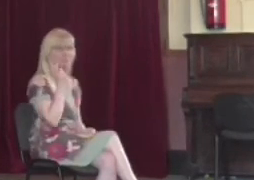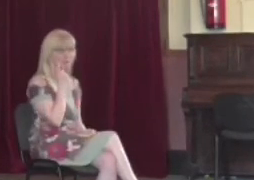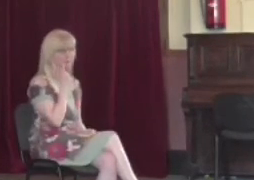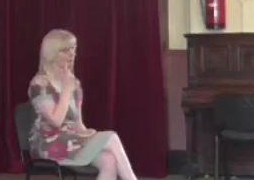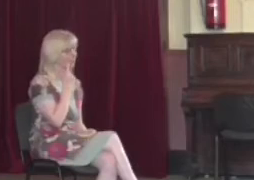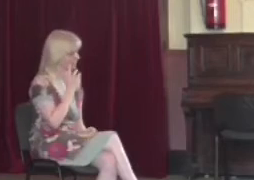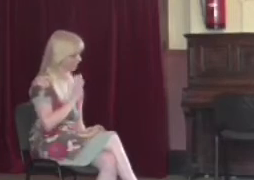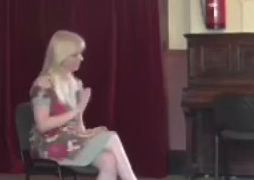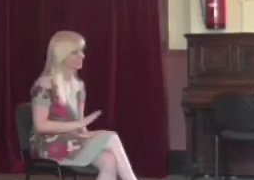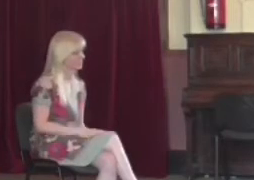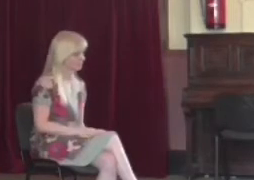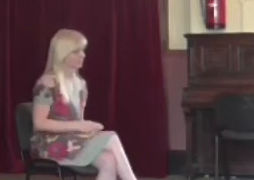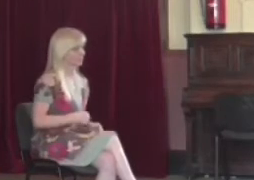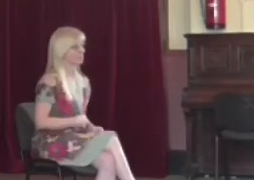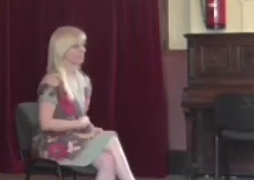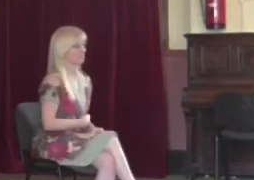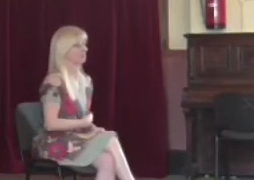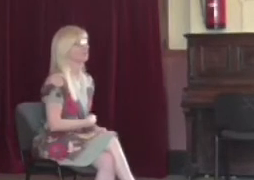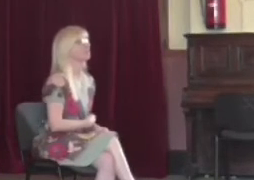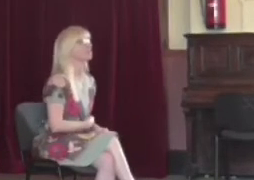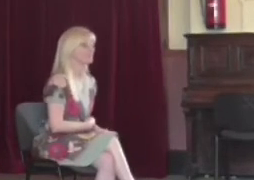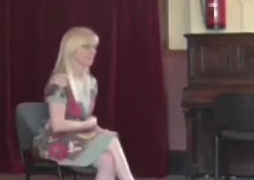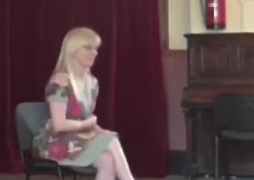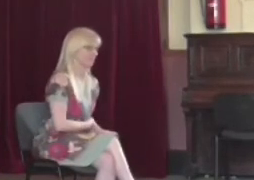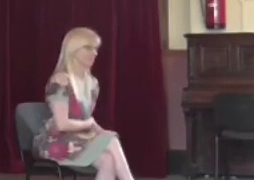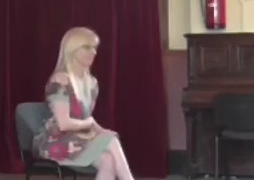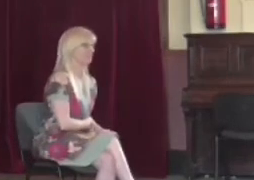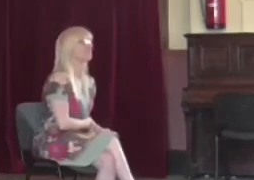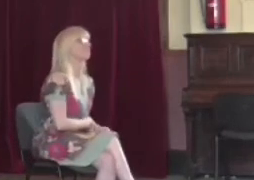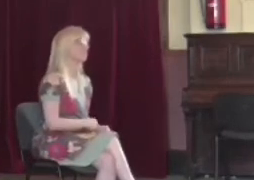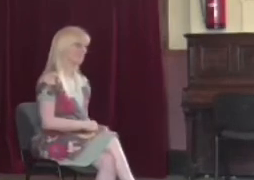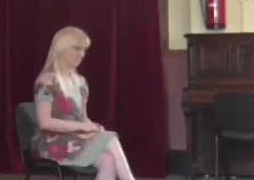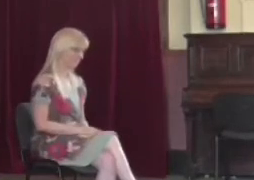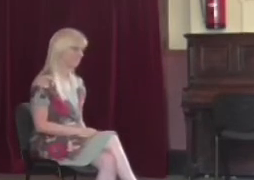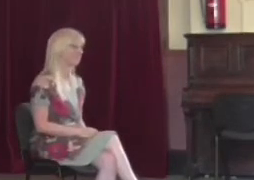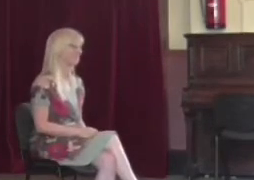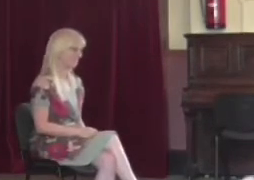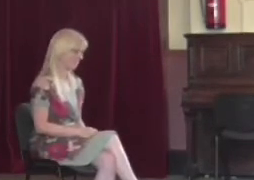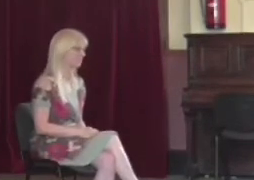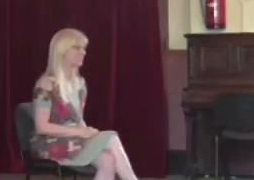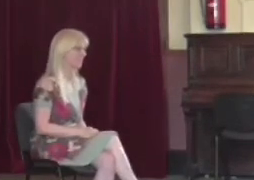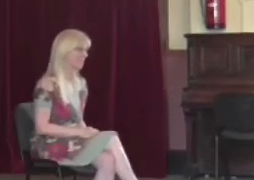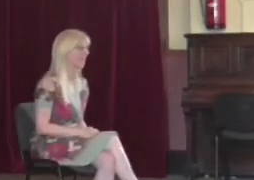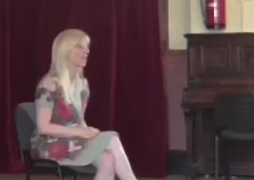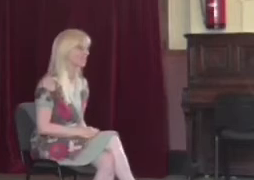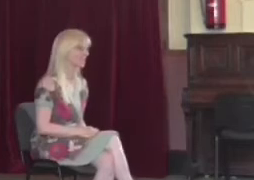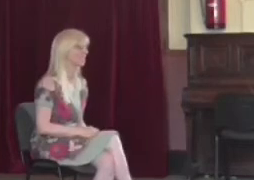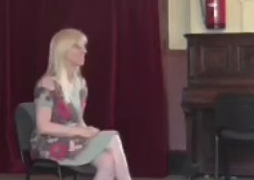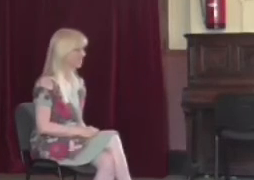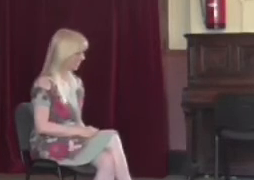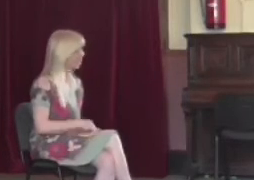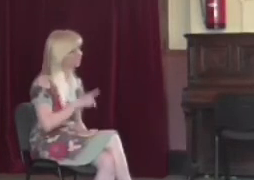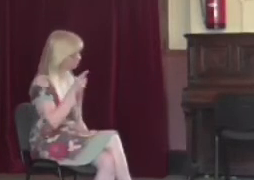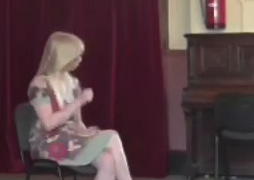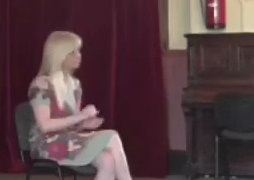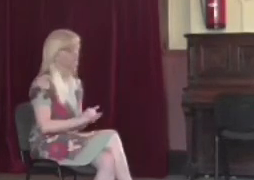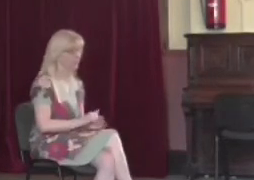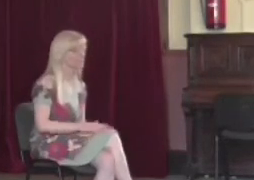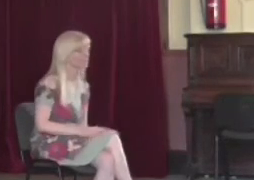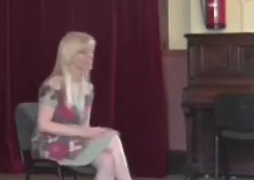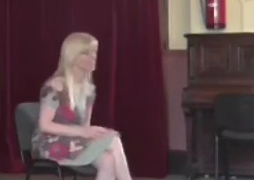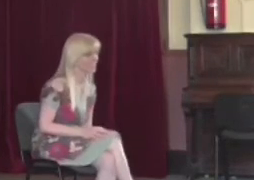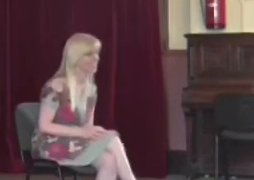me to do. And if it's just for a year or 6 months for one person to really grasp the mission of God, it's all